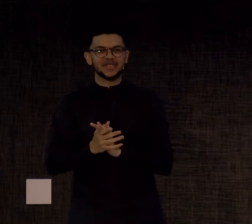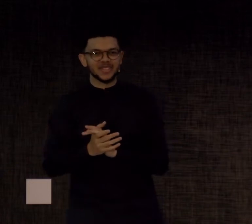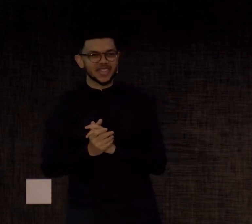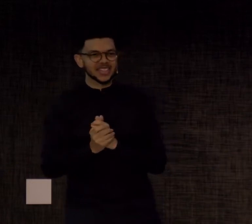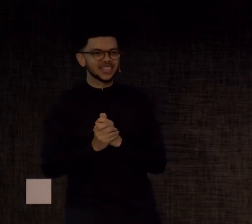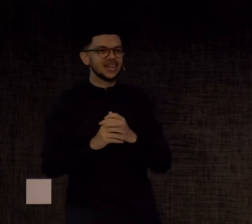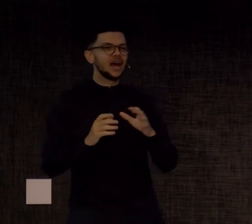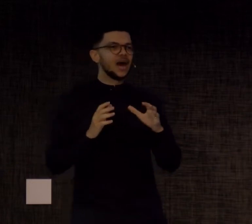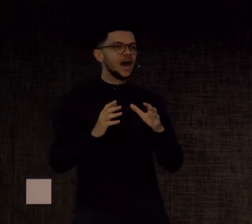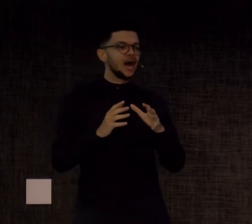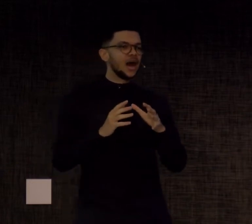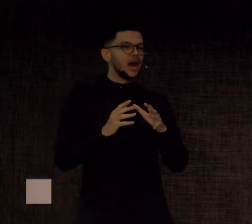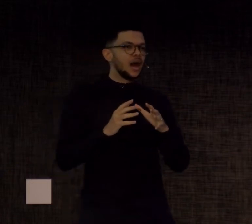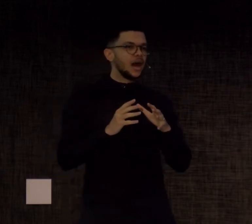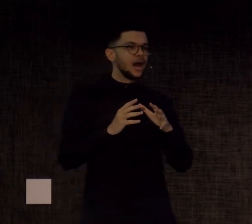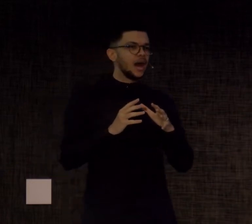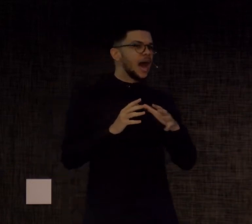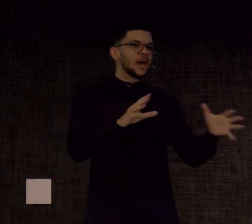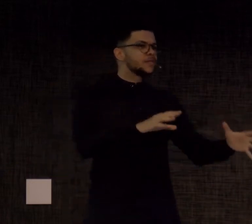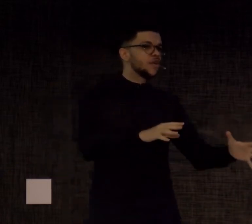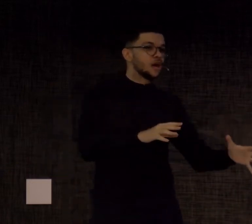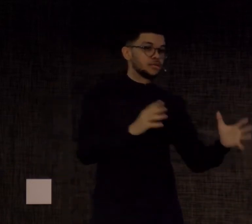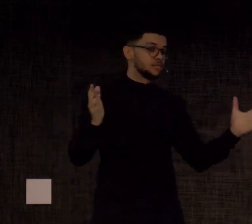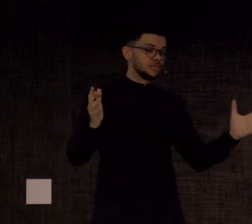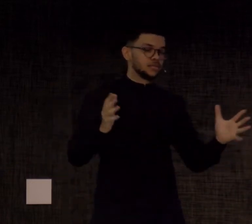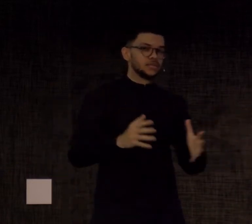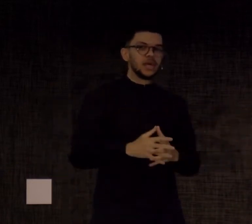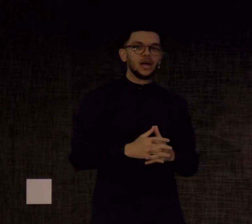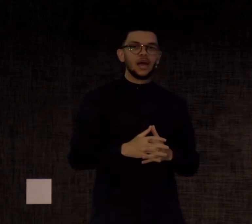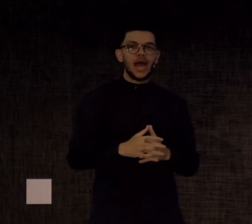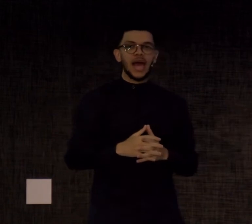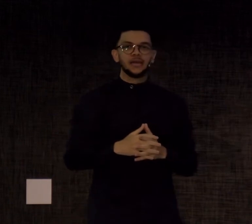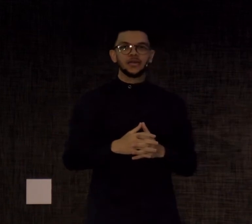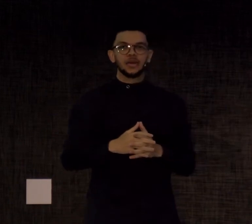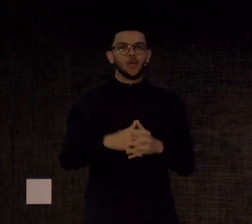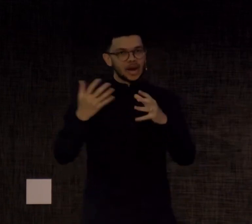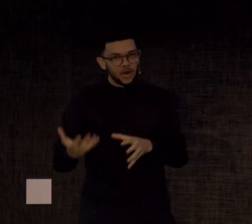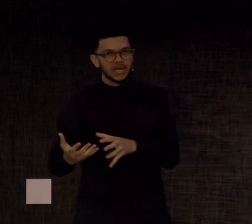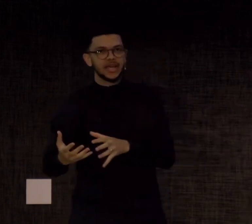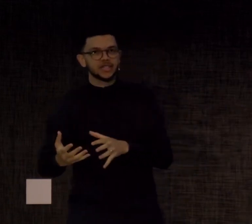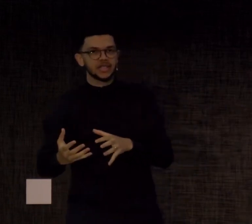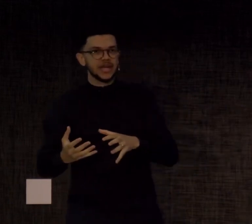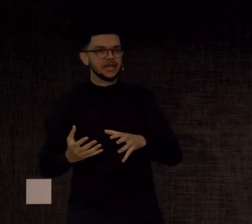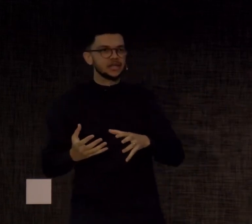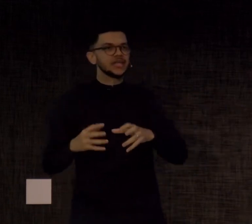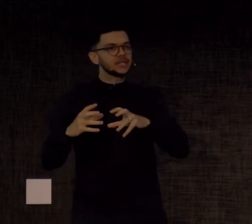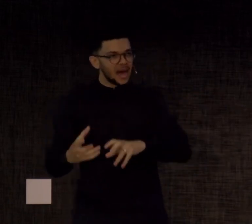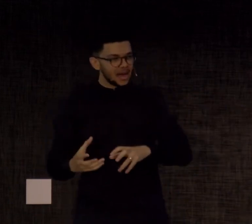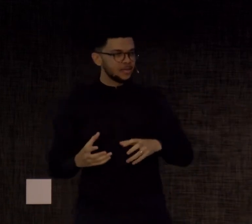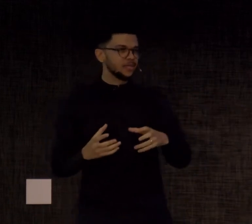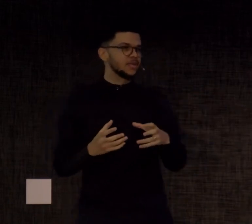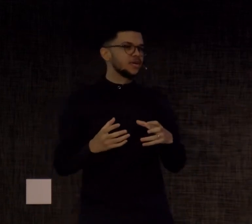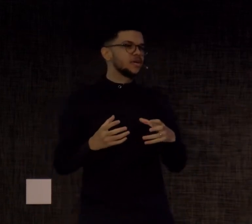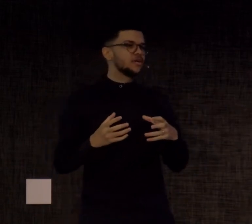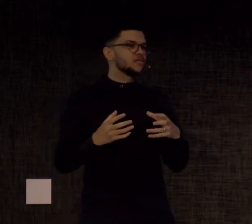brief introduction. I might be wrong. And what I'm really here to say is it's